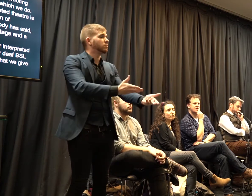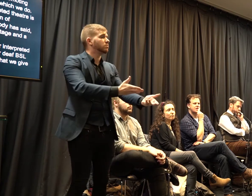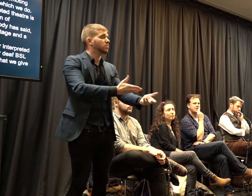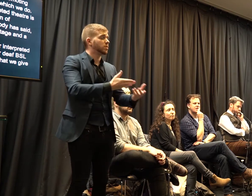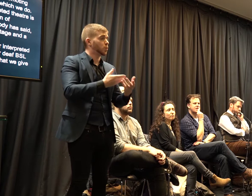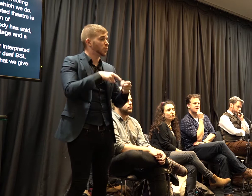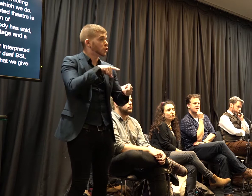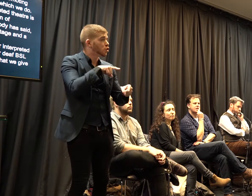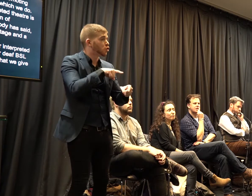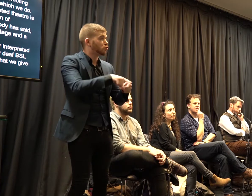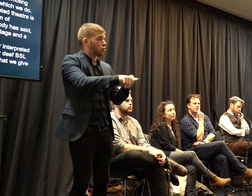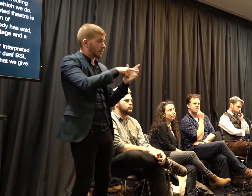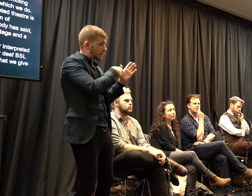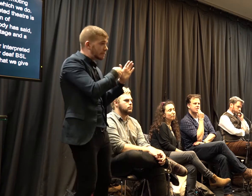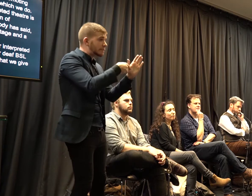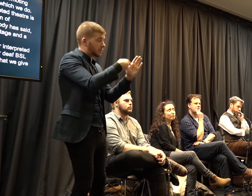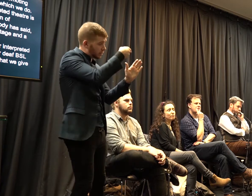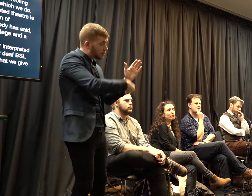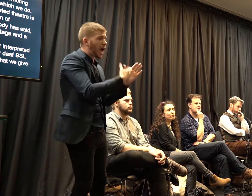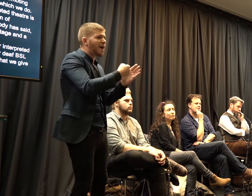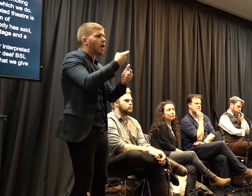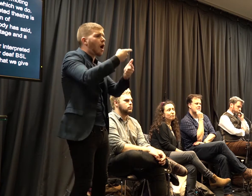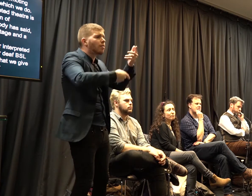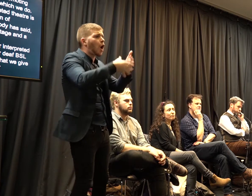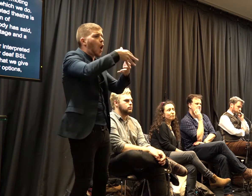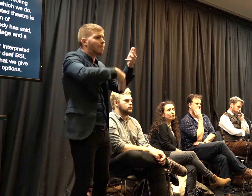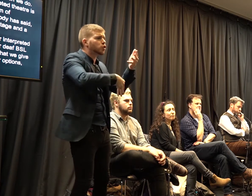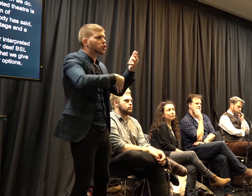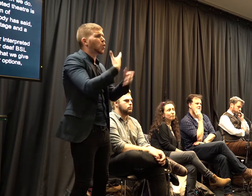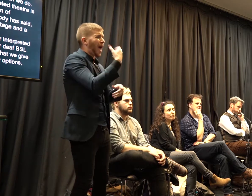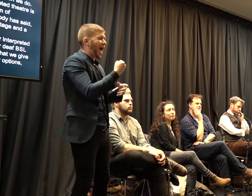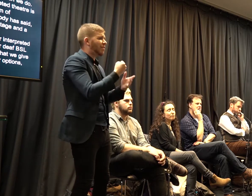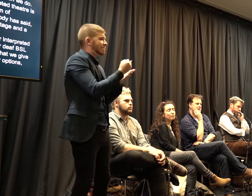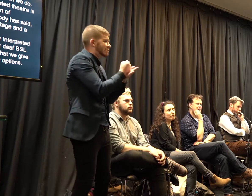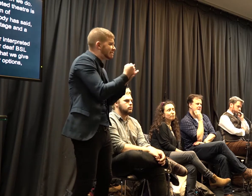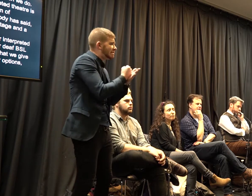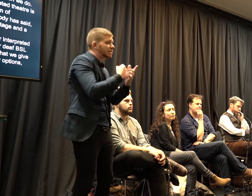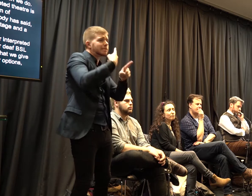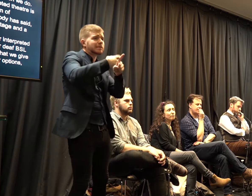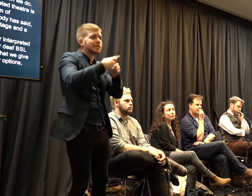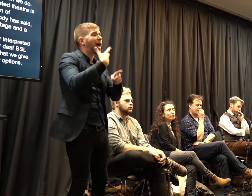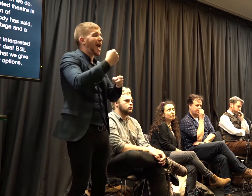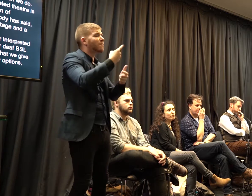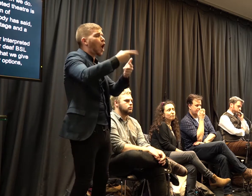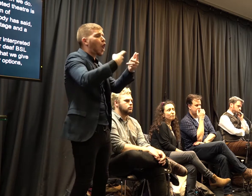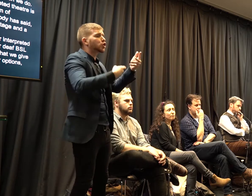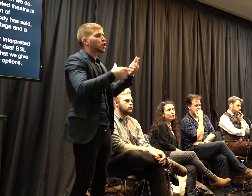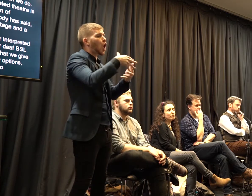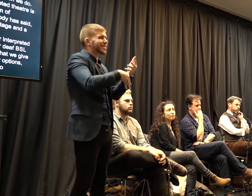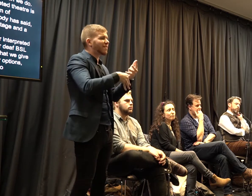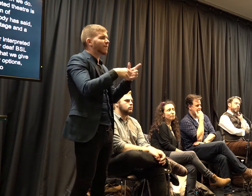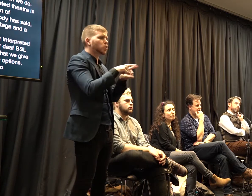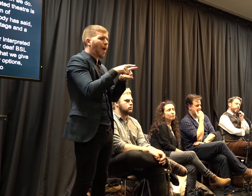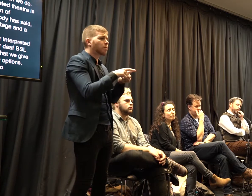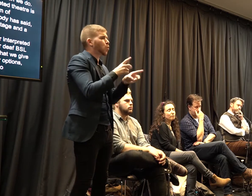We try and highlight there are other options, there are pitfalls, and there are alternatives to